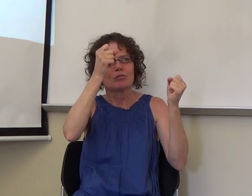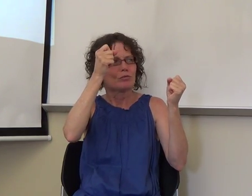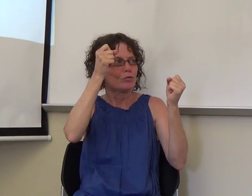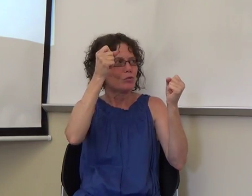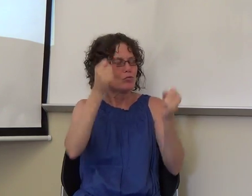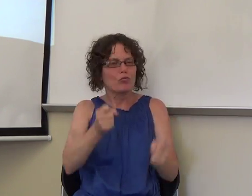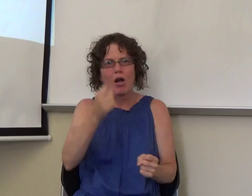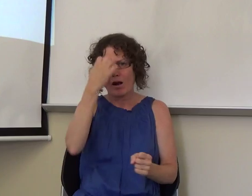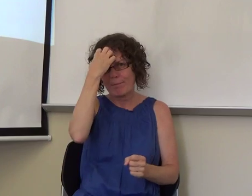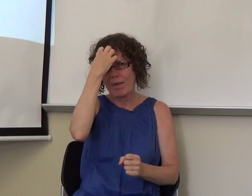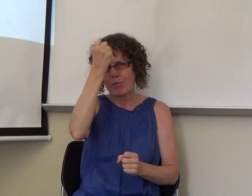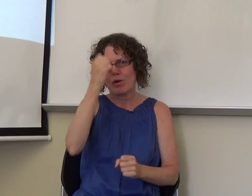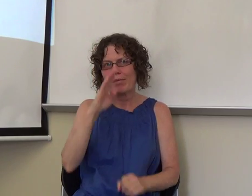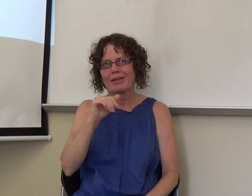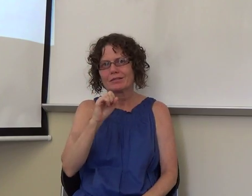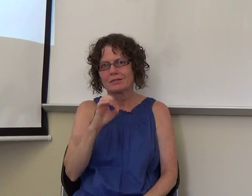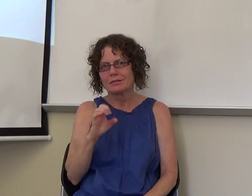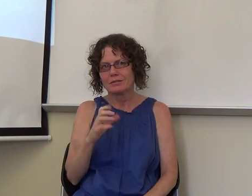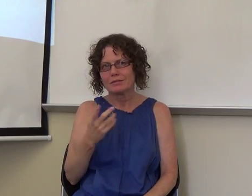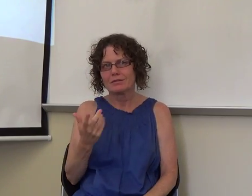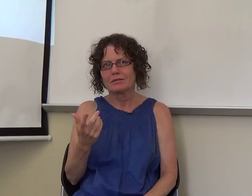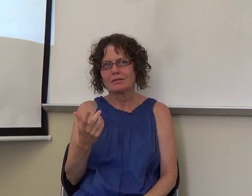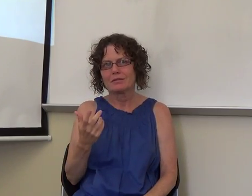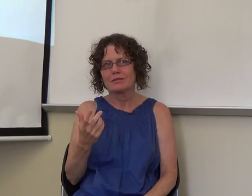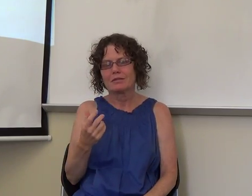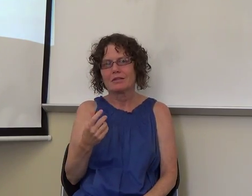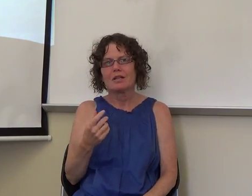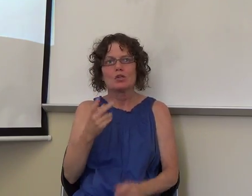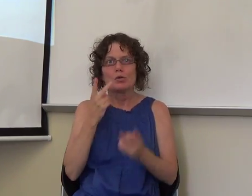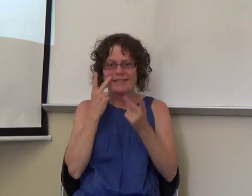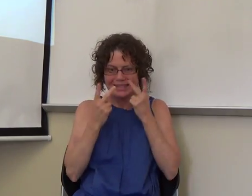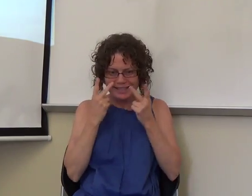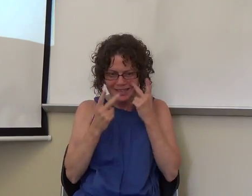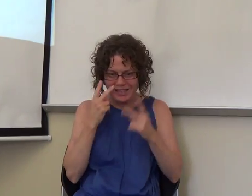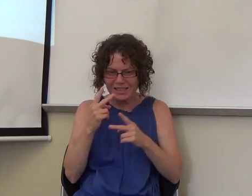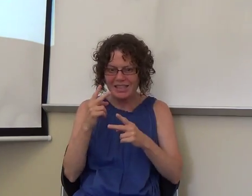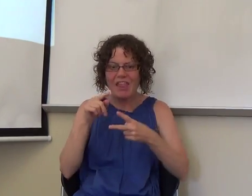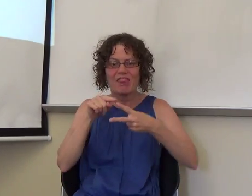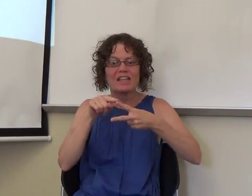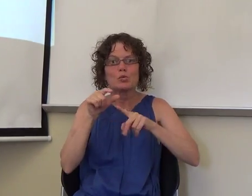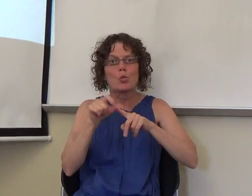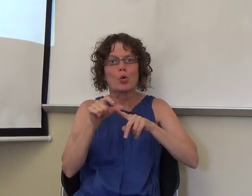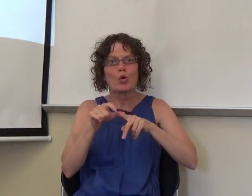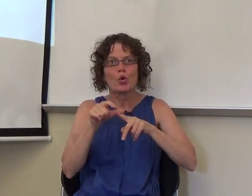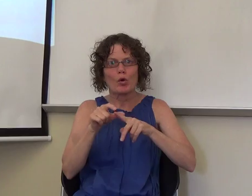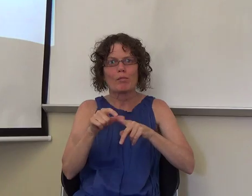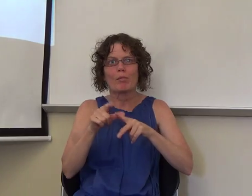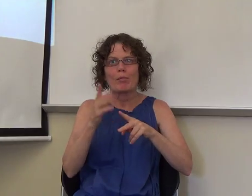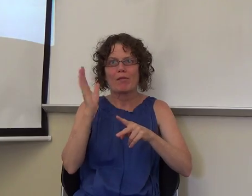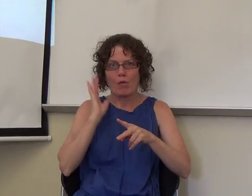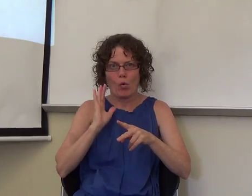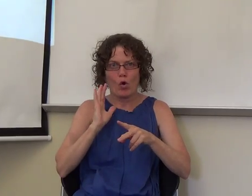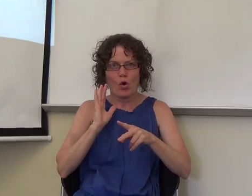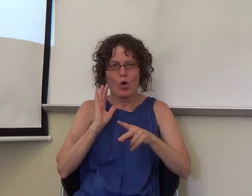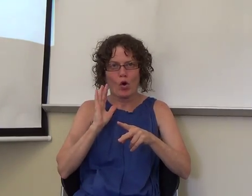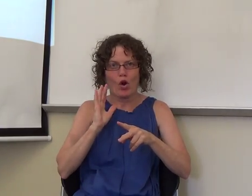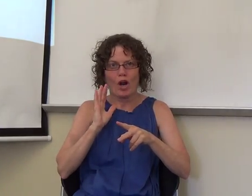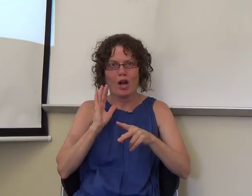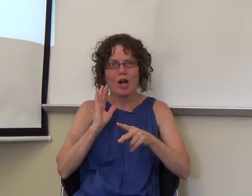memory base, okay? You've seen this word before, so your brain, when you